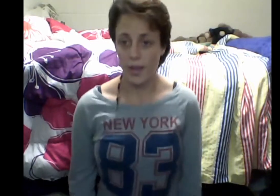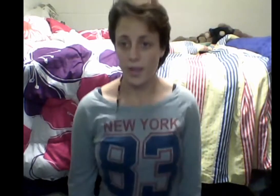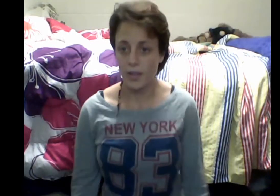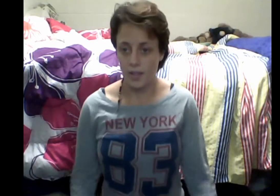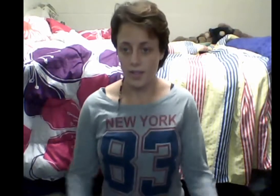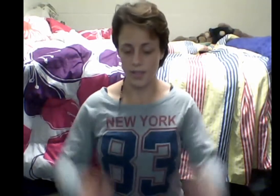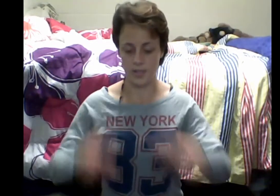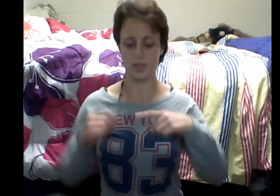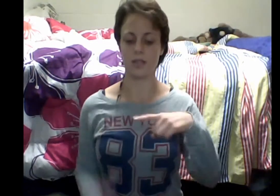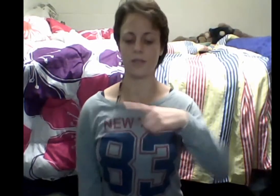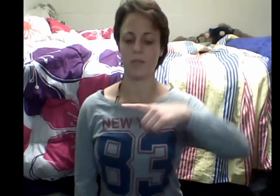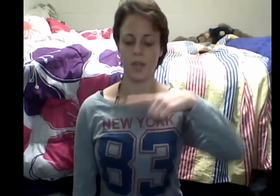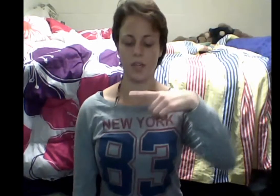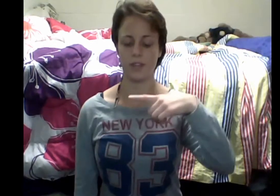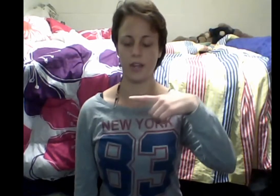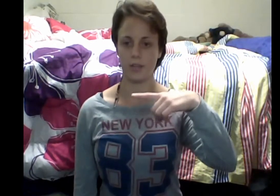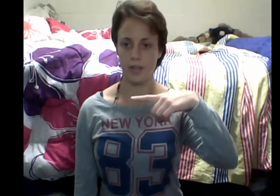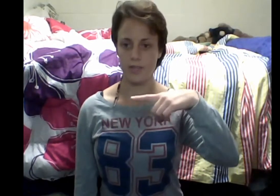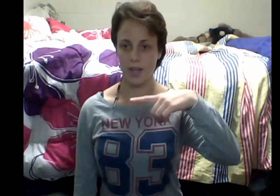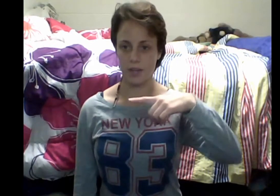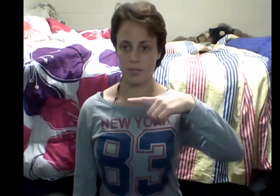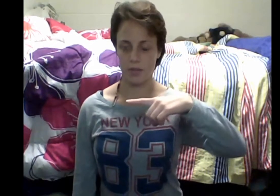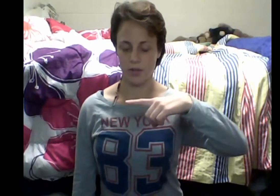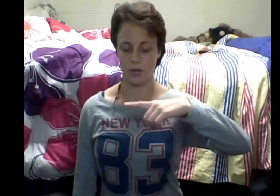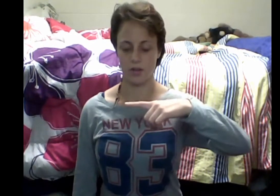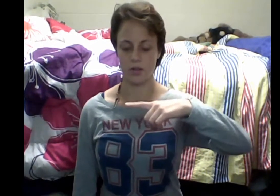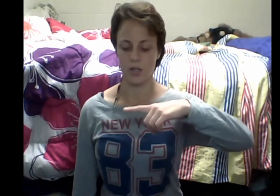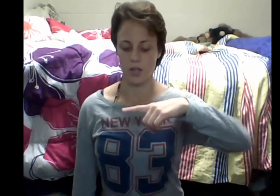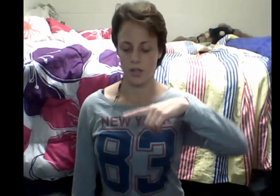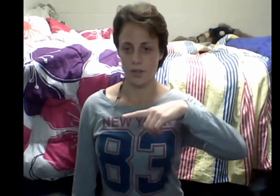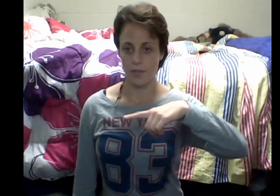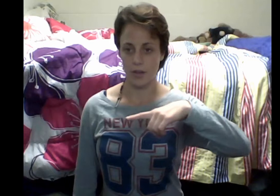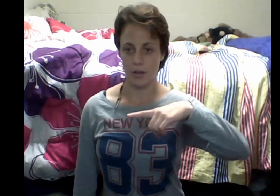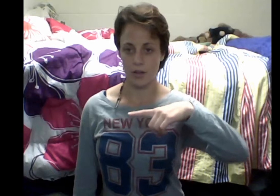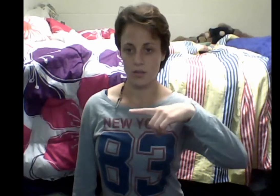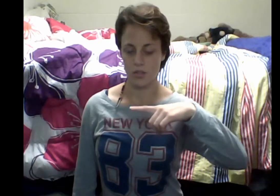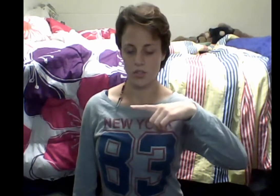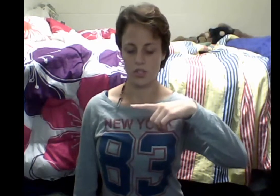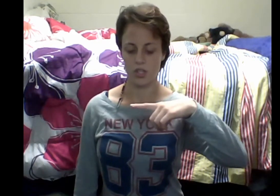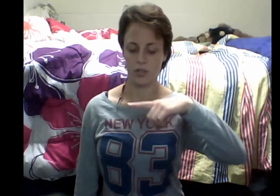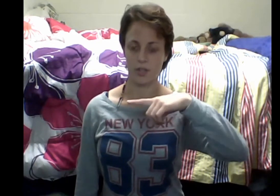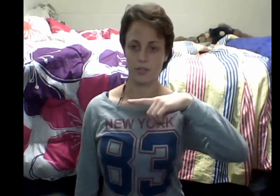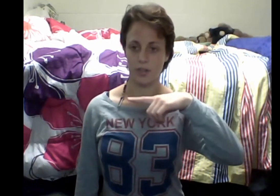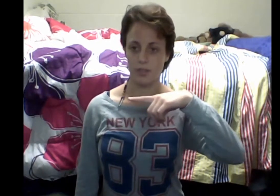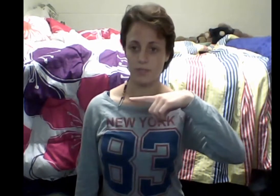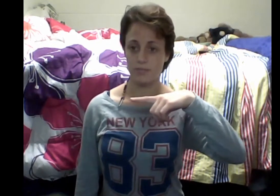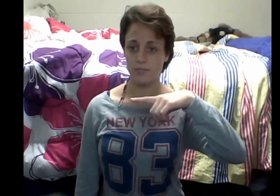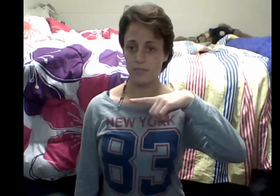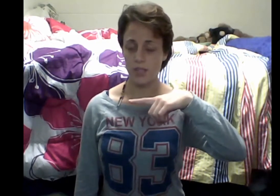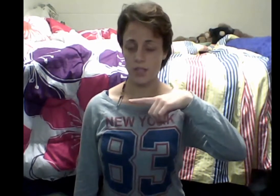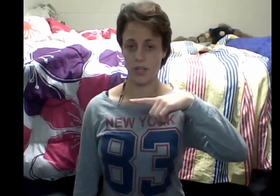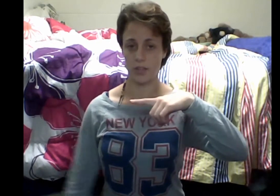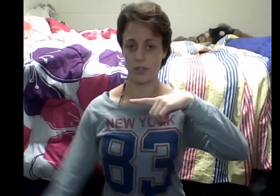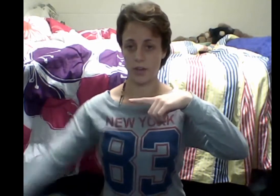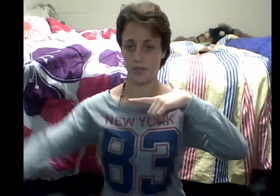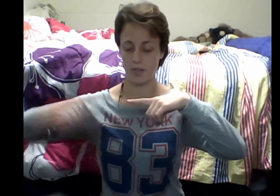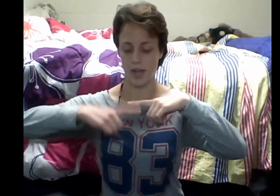When is, if you take your left hand and put your finger just chilling in the front, and take your right